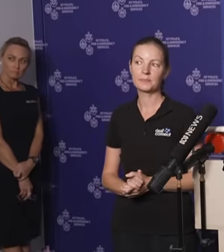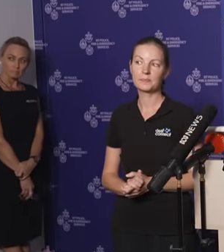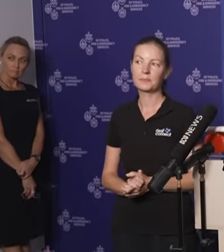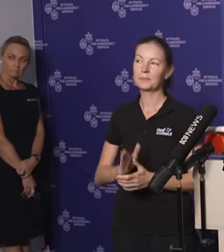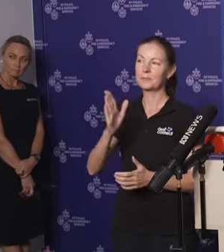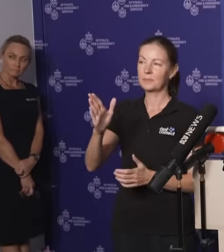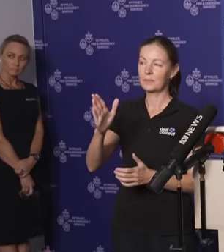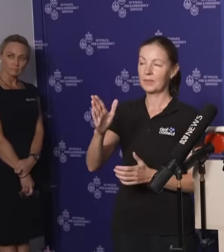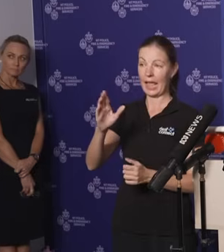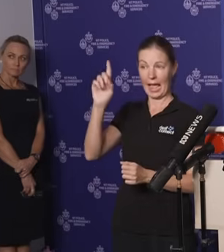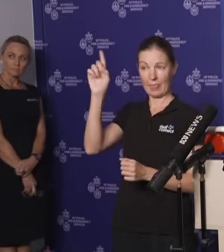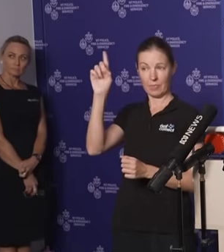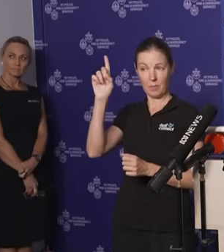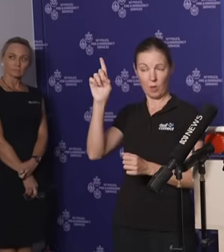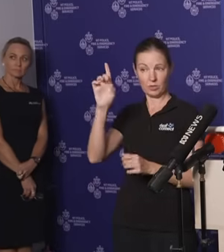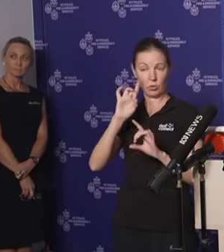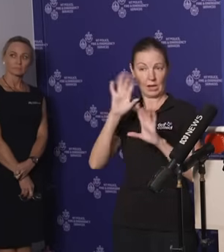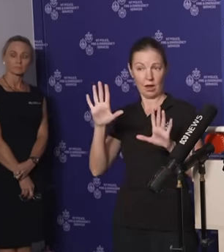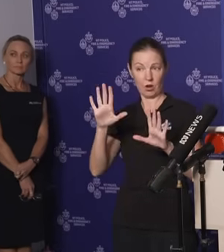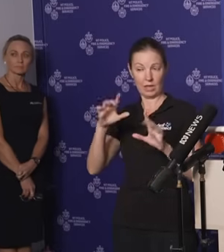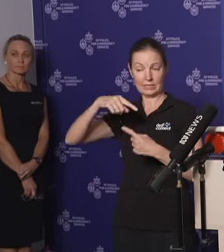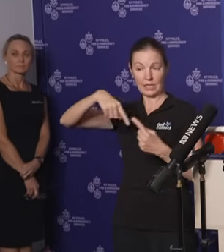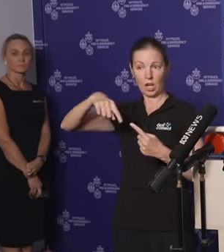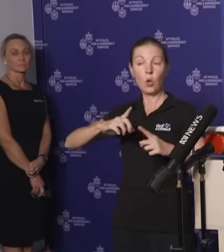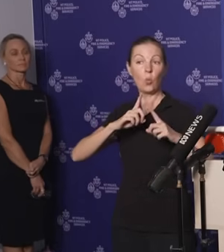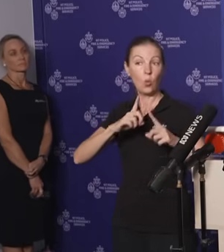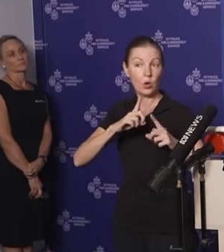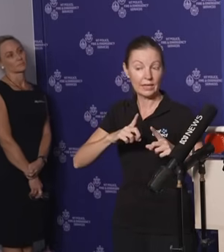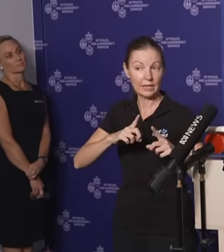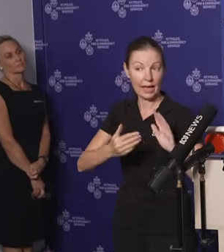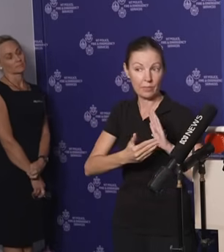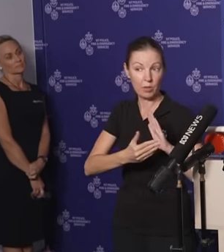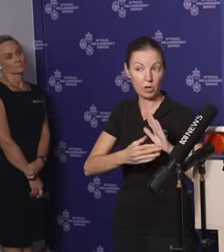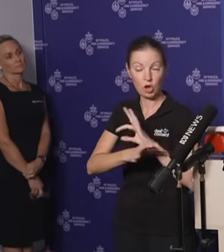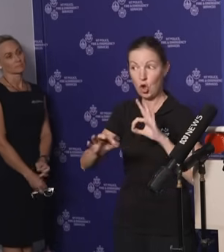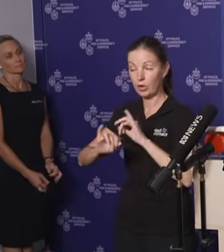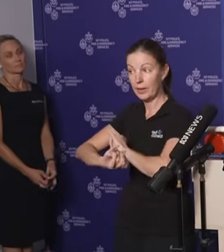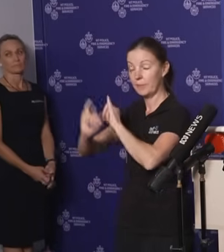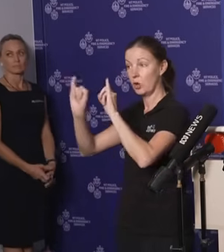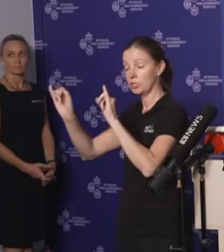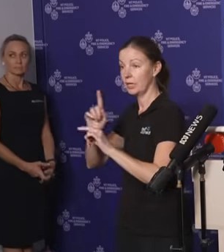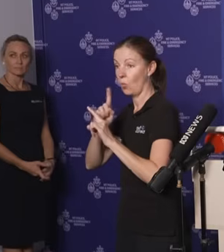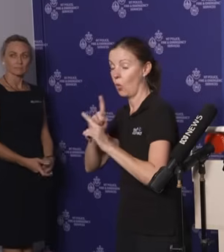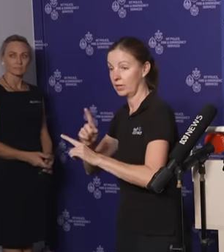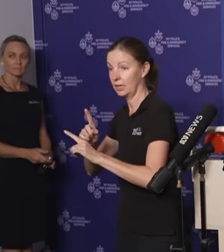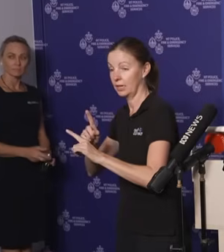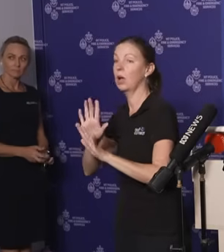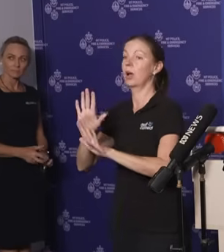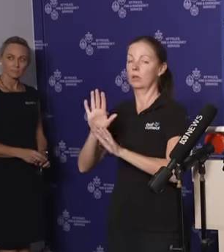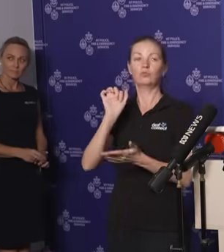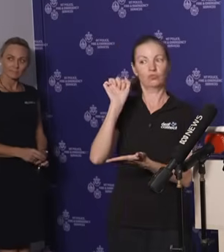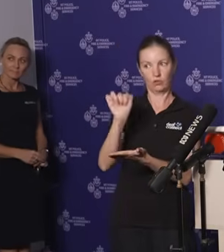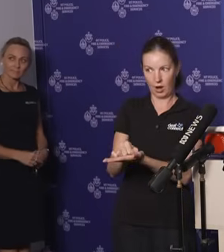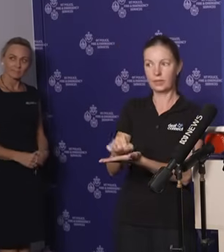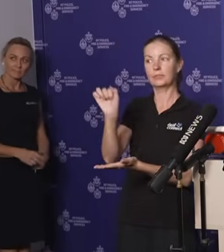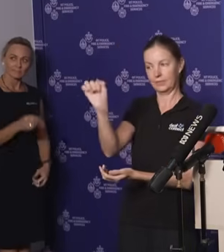So just to clarify, we're on a cyclone warning at the moment in Darwin, we're not on an emergency warning. Is that Correct. I mean, this might be a question for